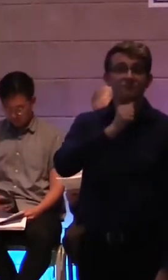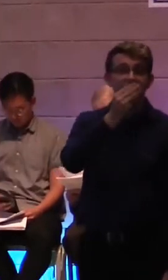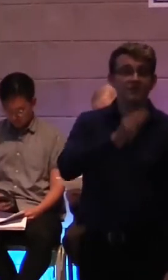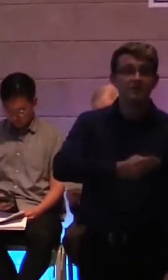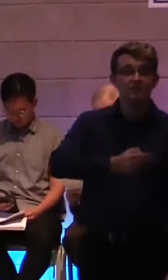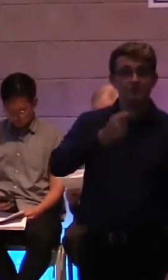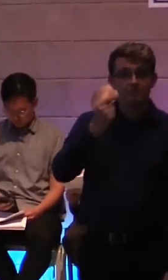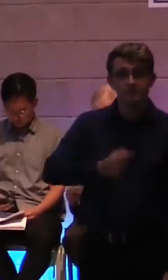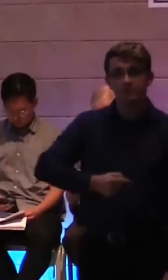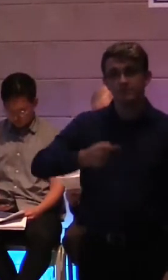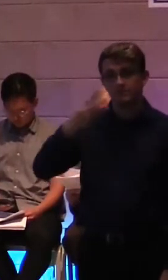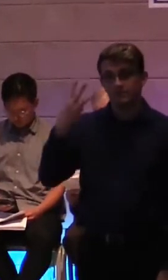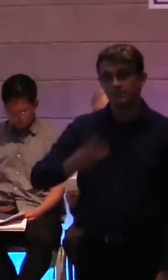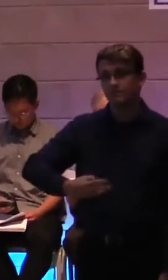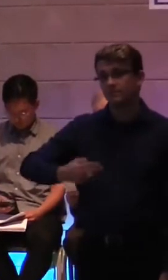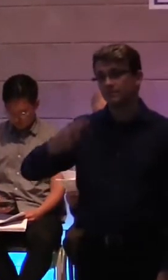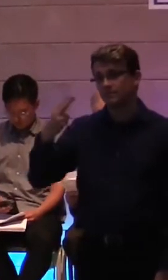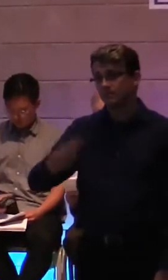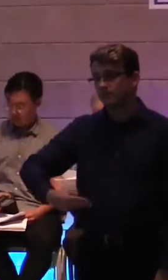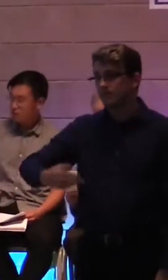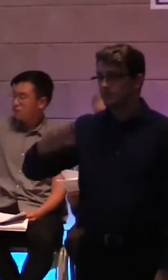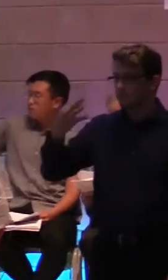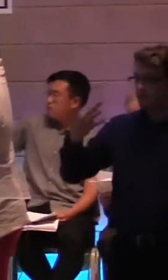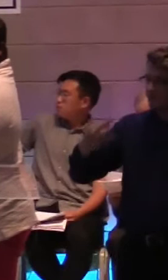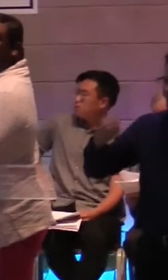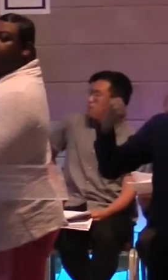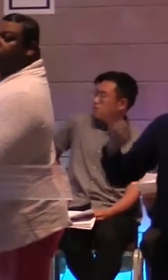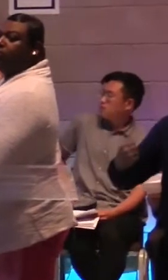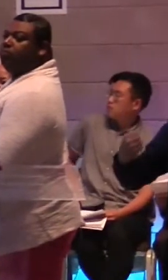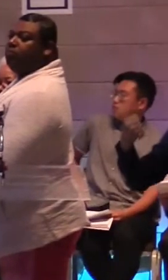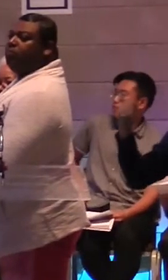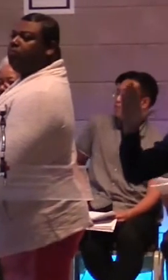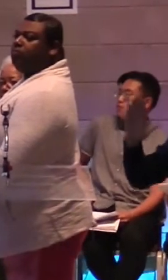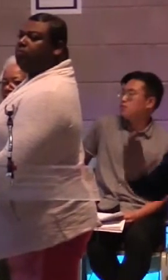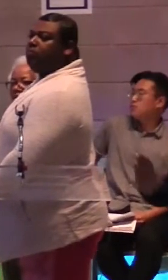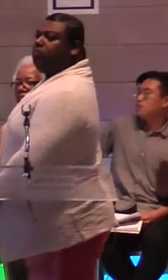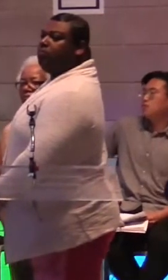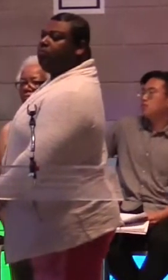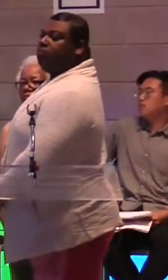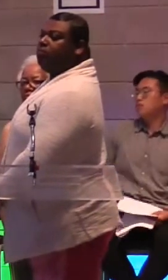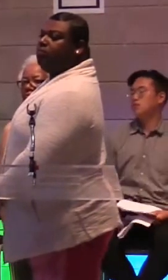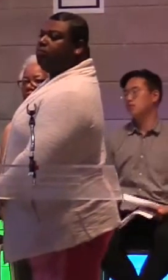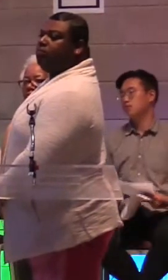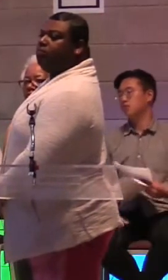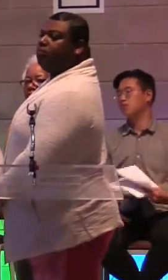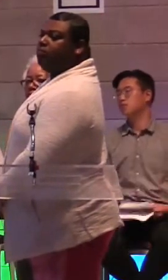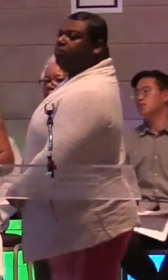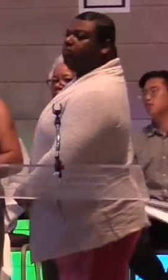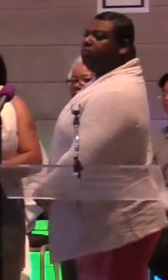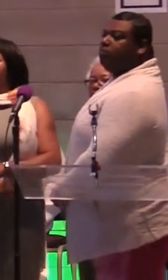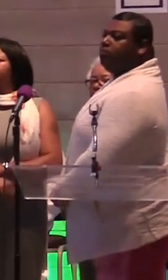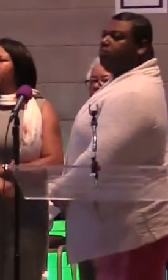to Thursday to Friday to Saturday, from January through February, through March, April, May, June,